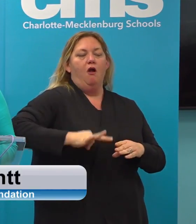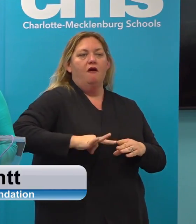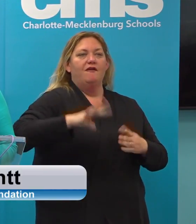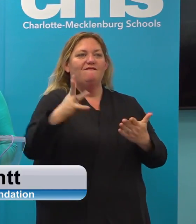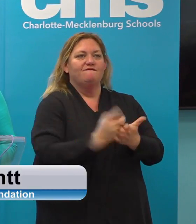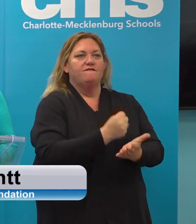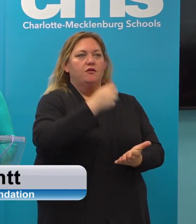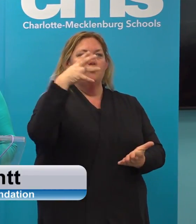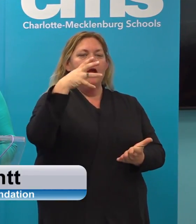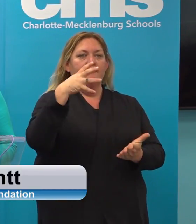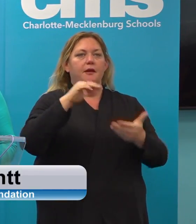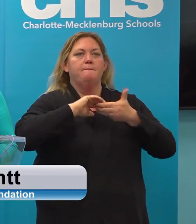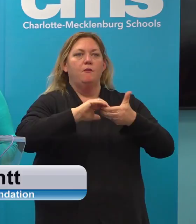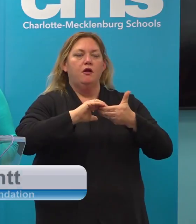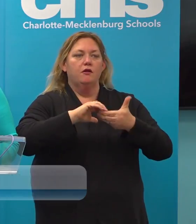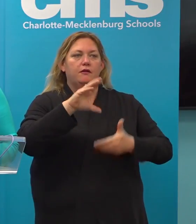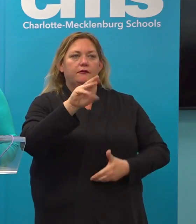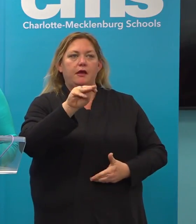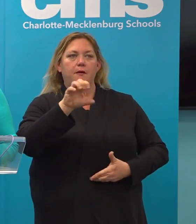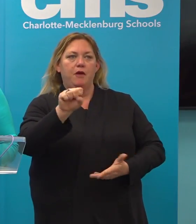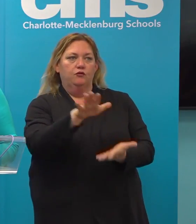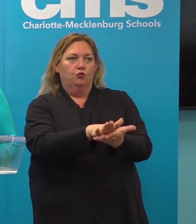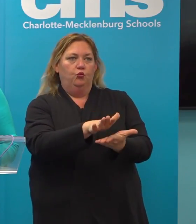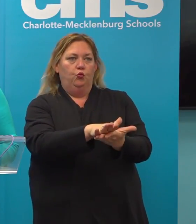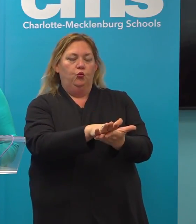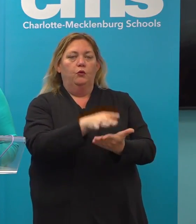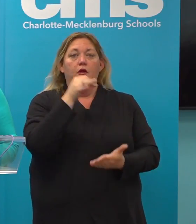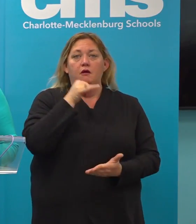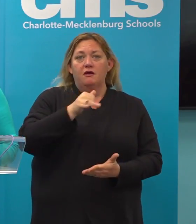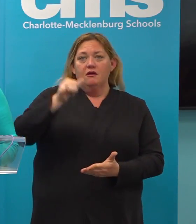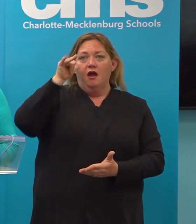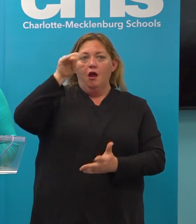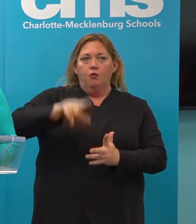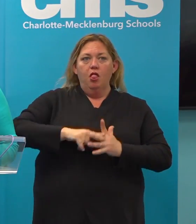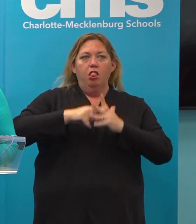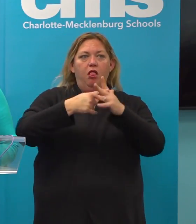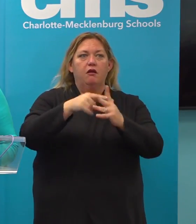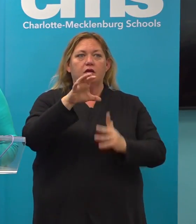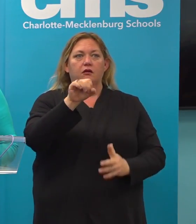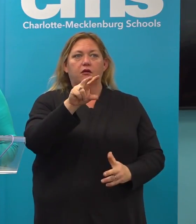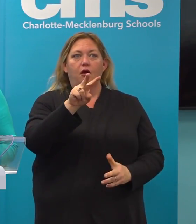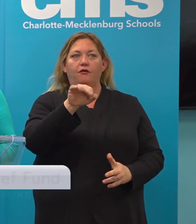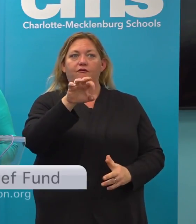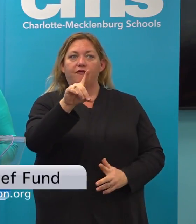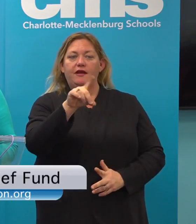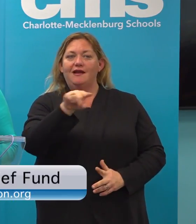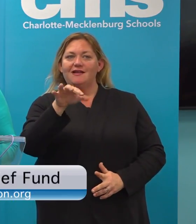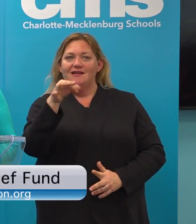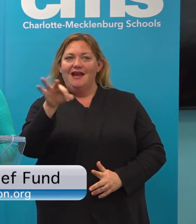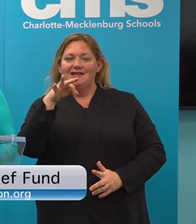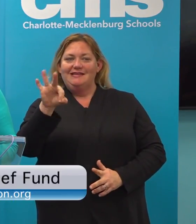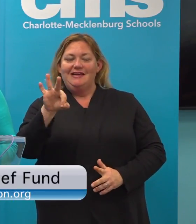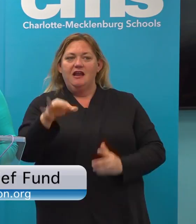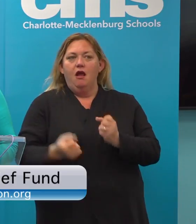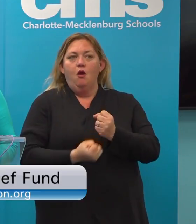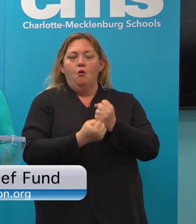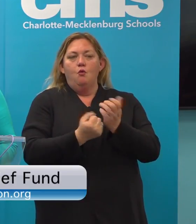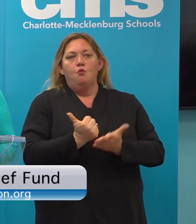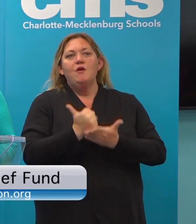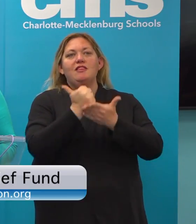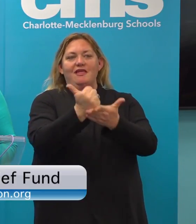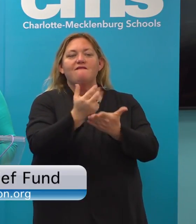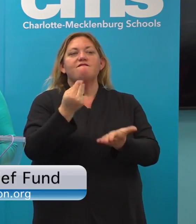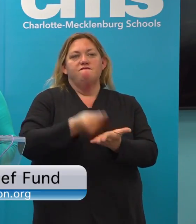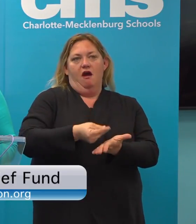of Charlotte-Mecklenburg Schools. Yesterday, we launched the COVID-19 Relief Fund to help address